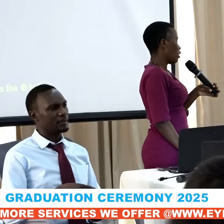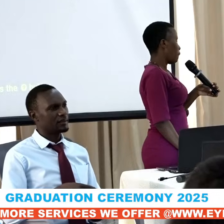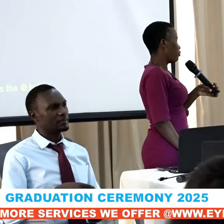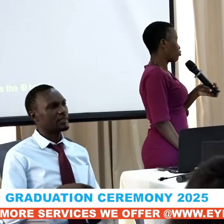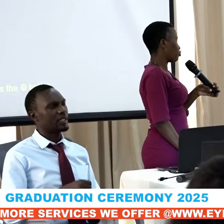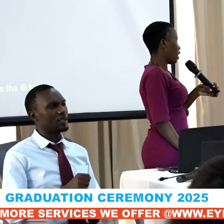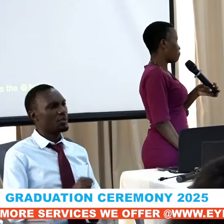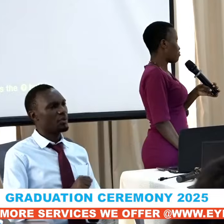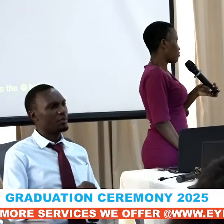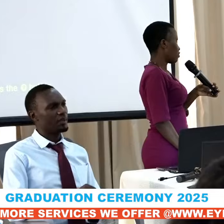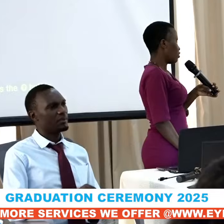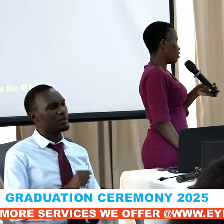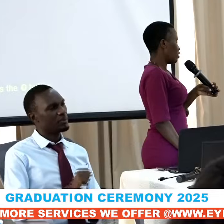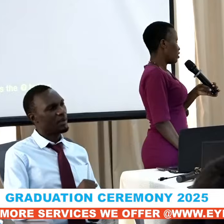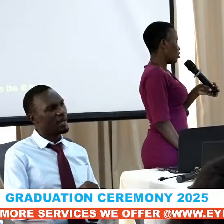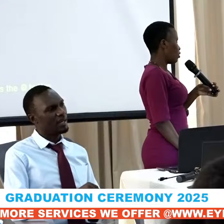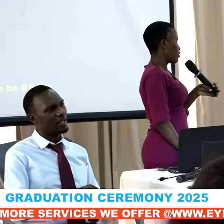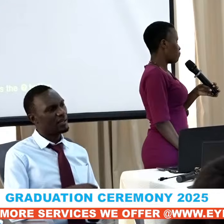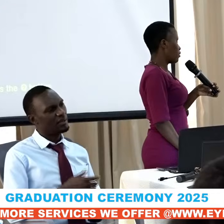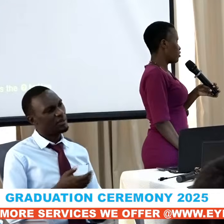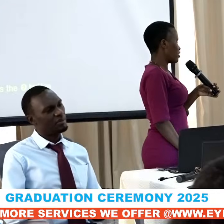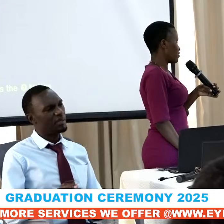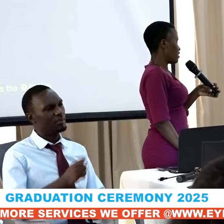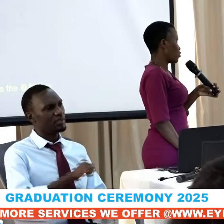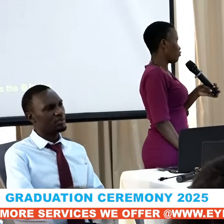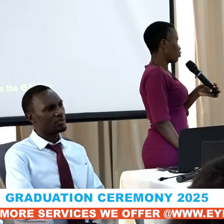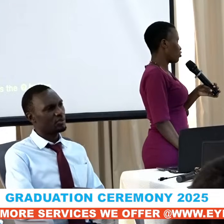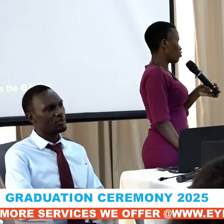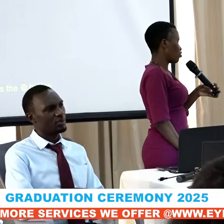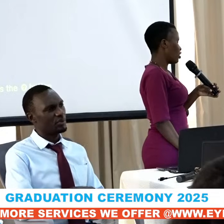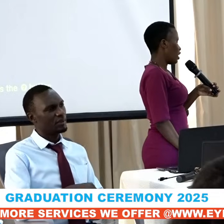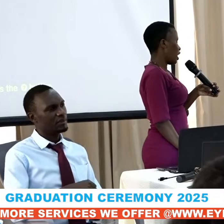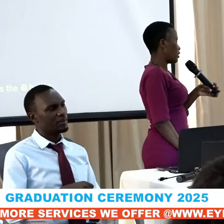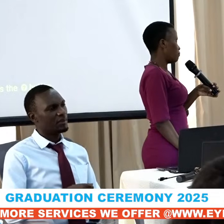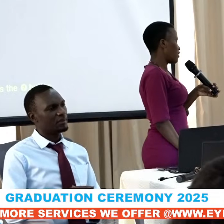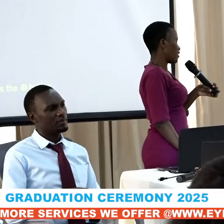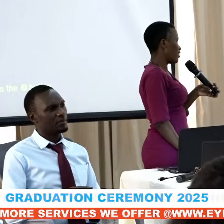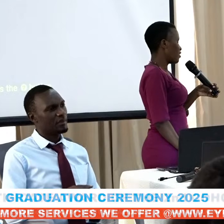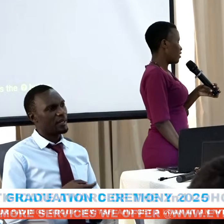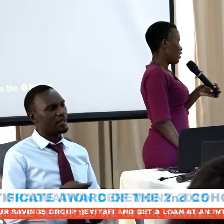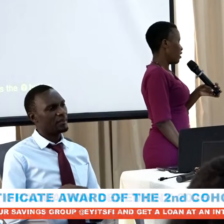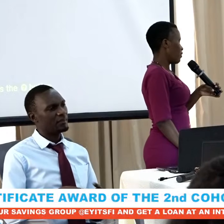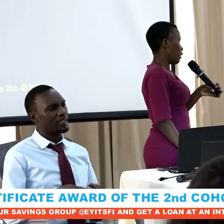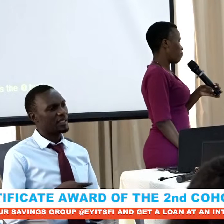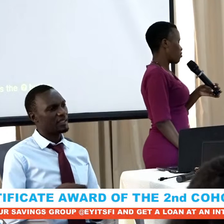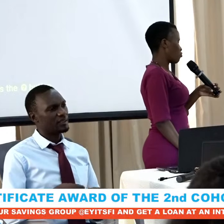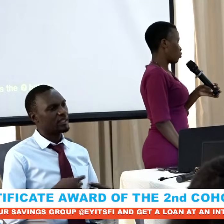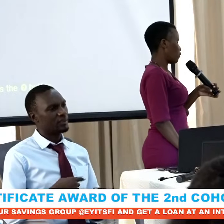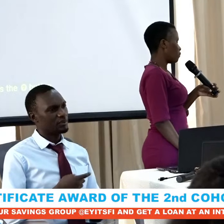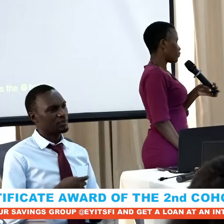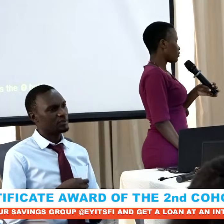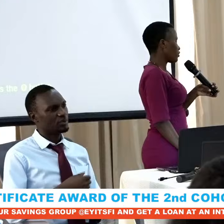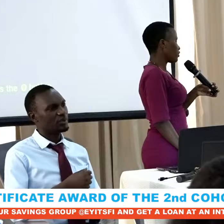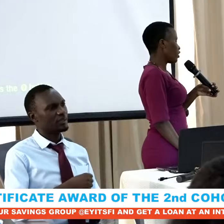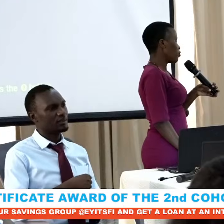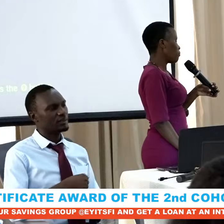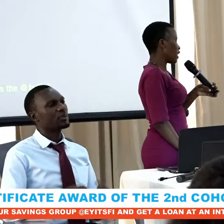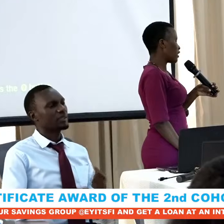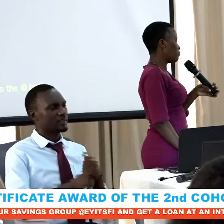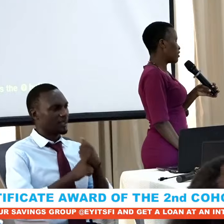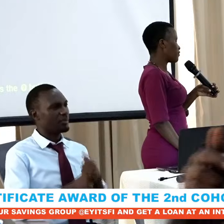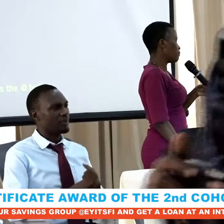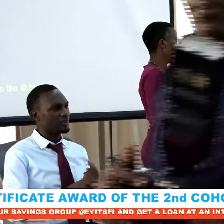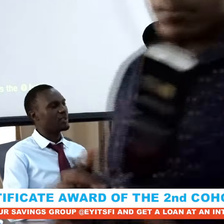don't put ramps on the buildings, then you've not admitted the person. You